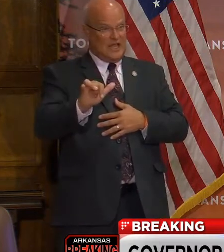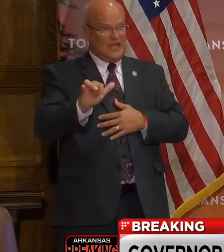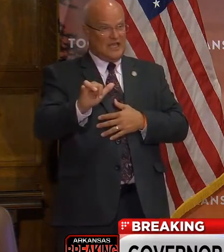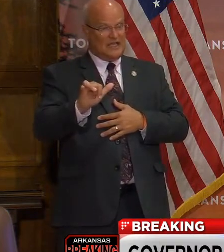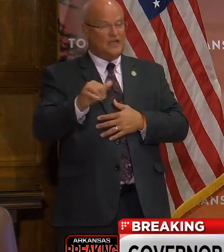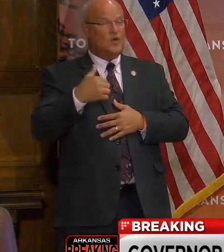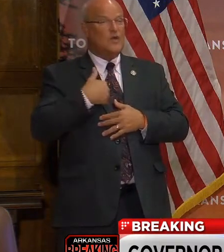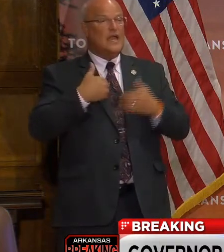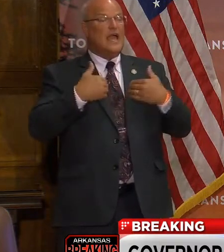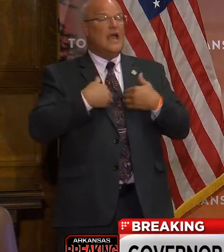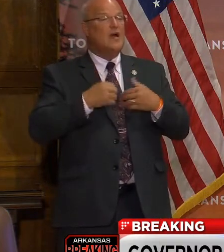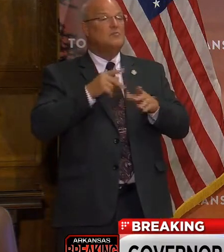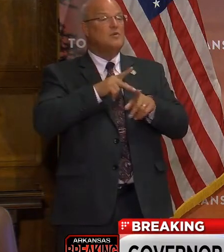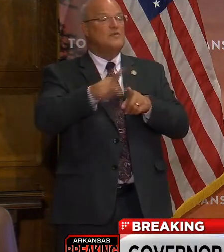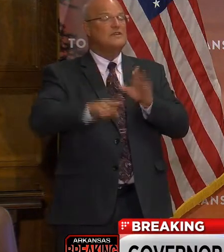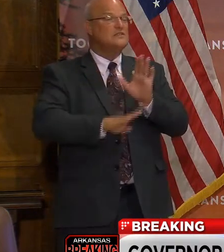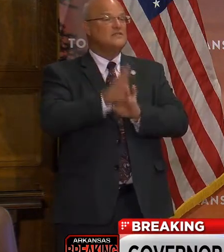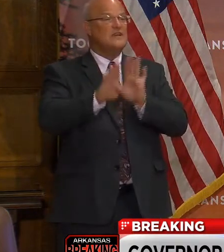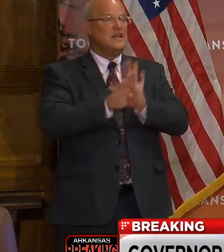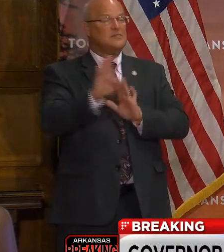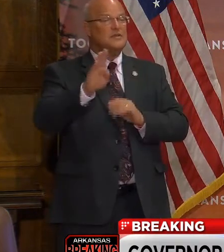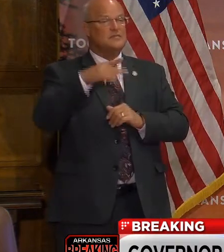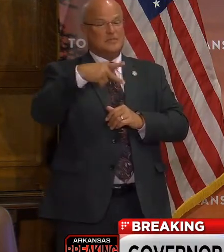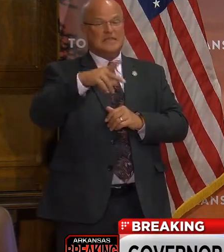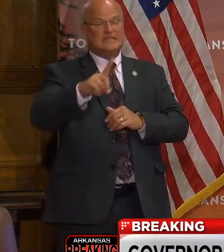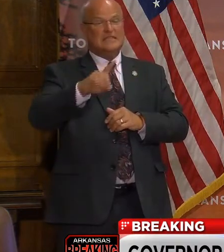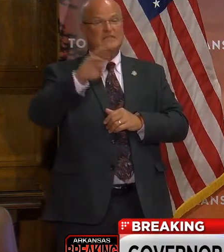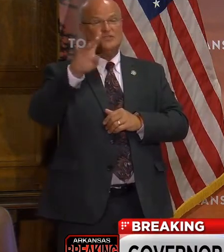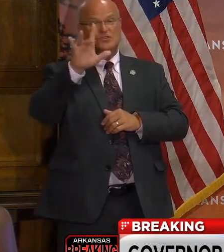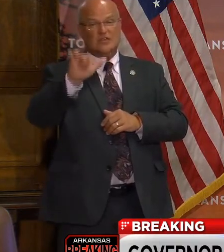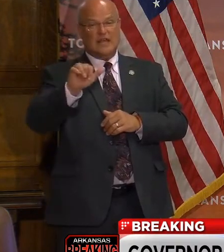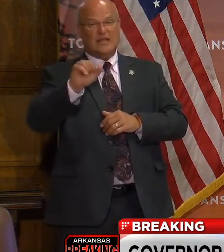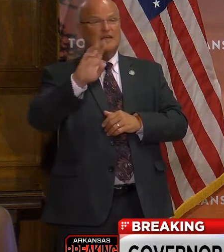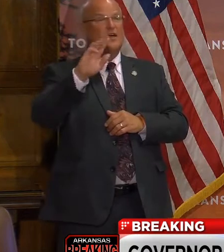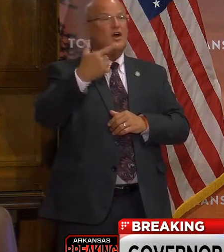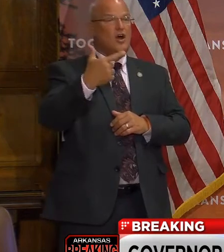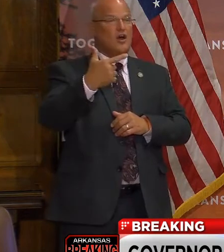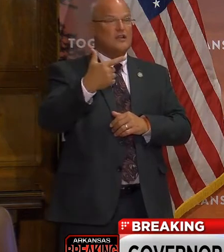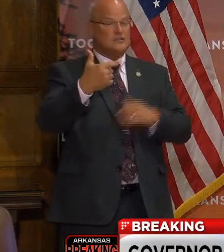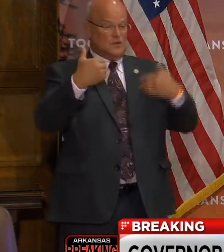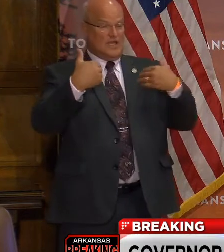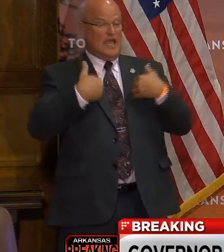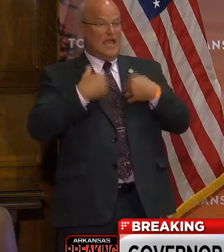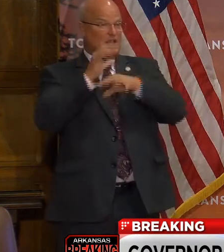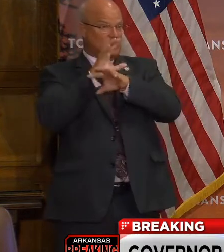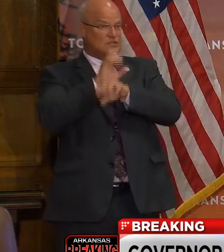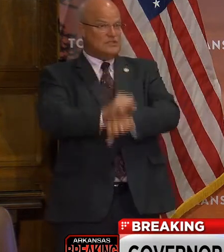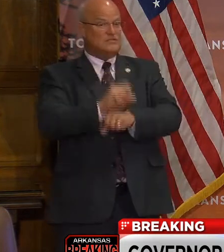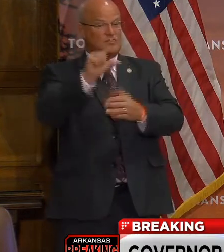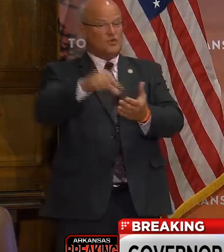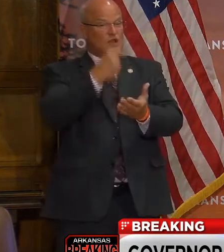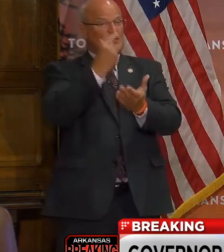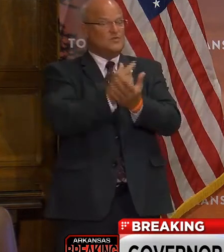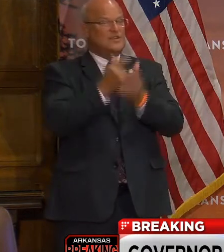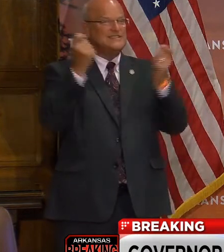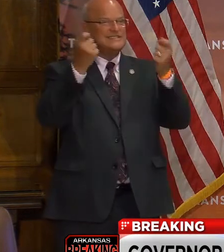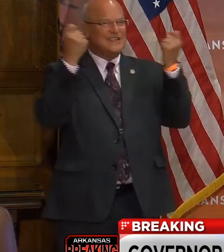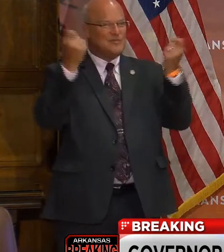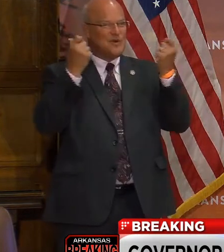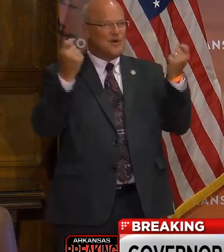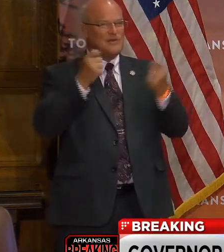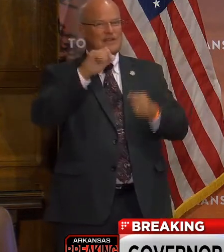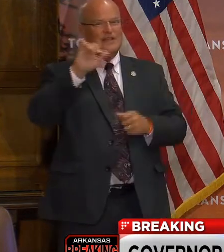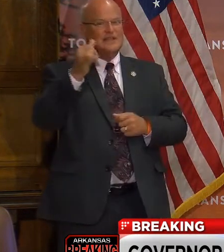We hosted professional developments for staff in July and August. We hosted a traditional graduation ceremony